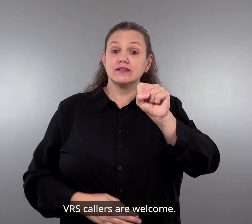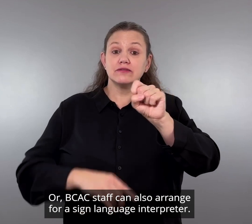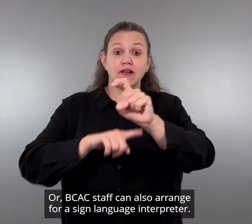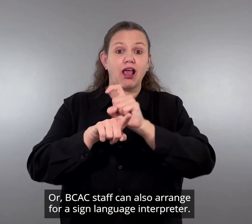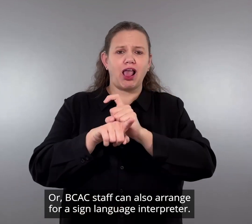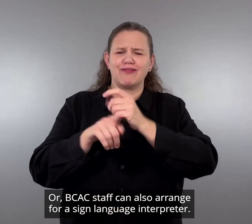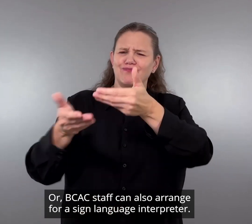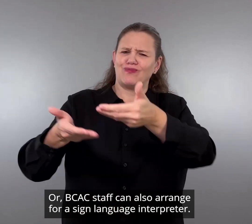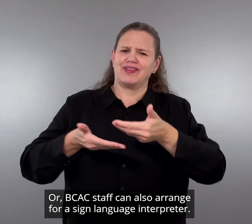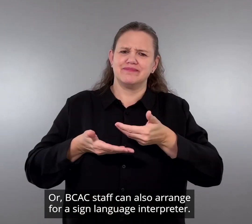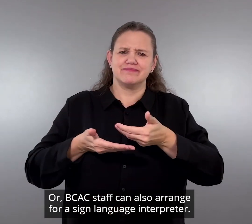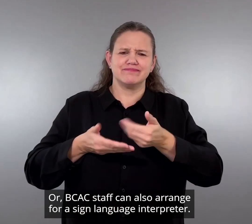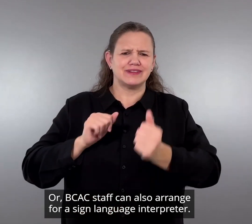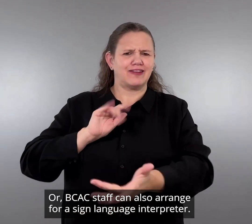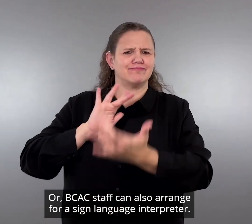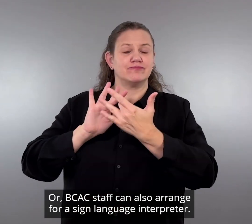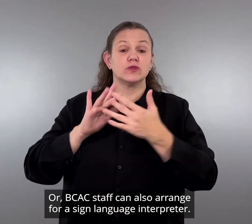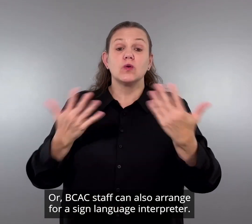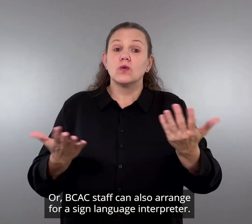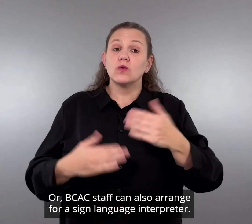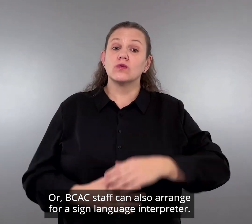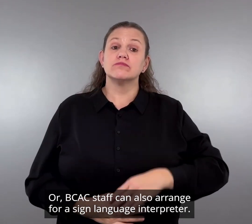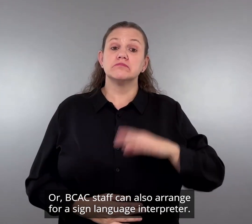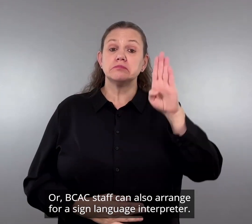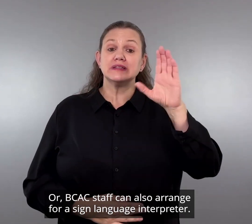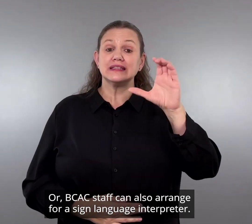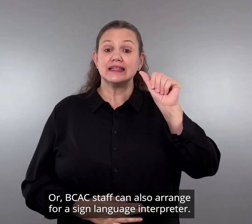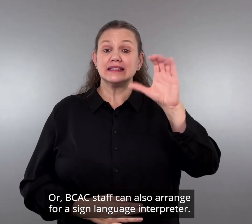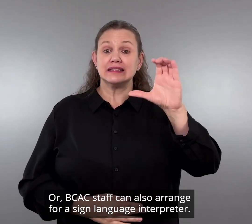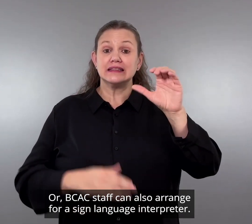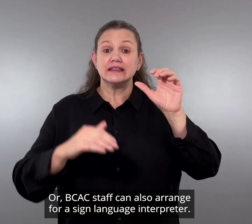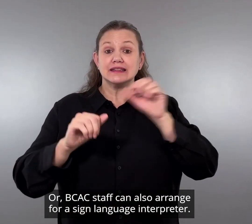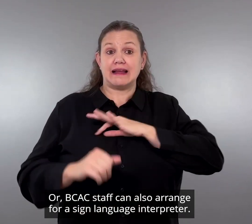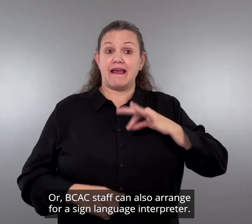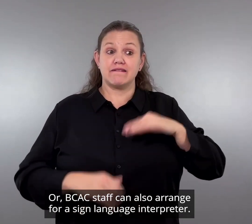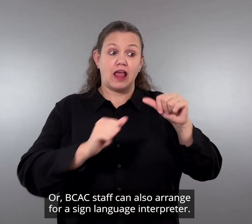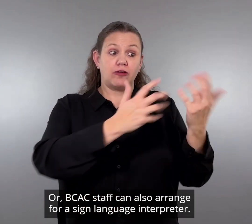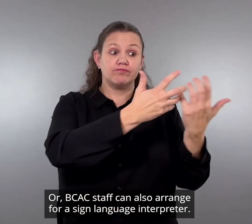or BCAC staff can also arrange for a sign language interpreter.